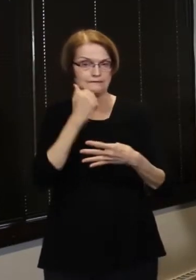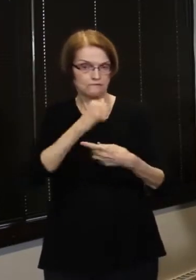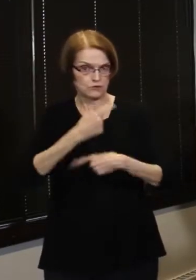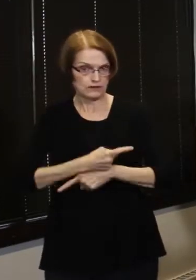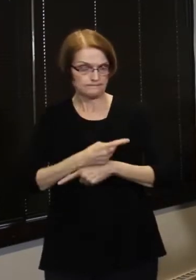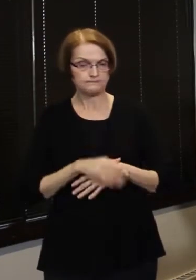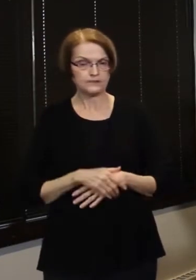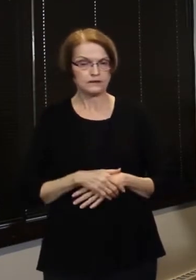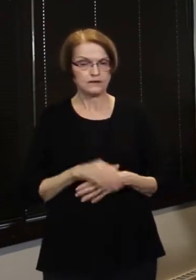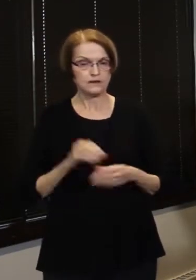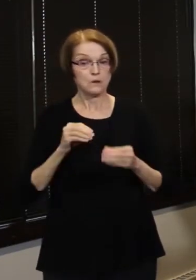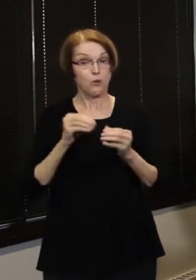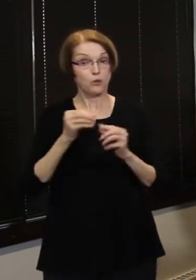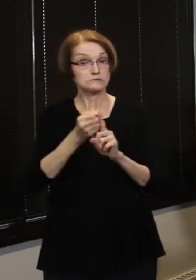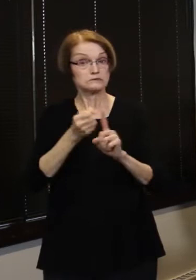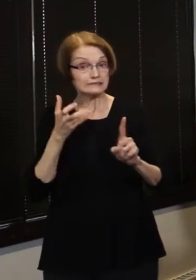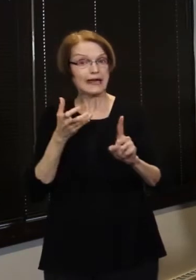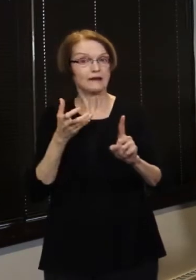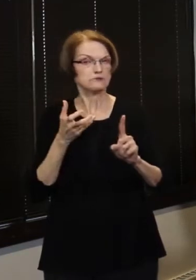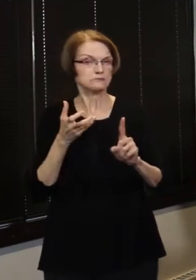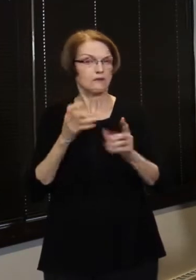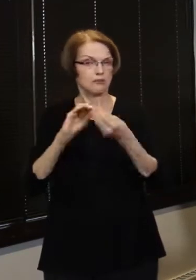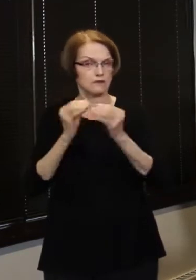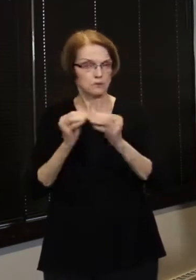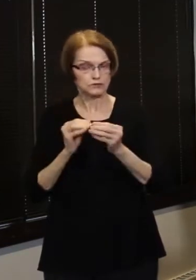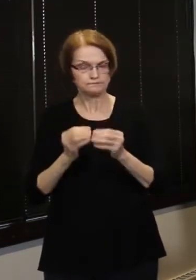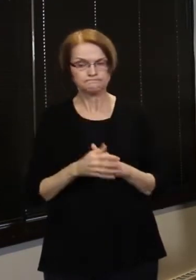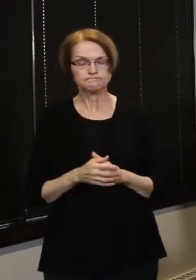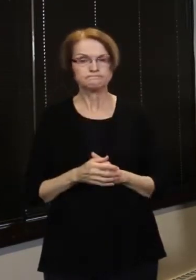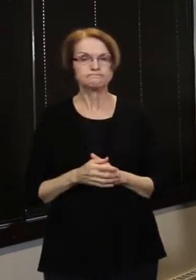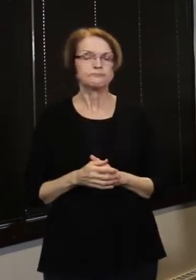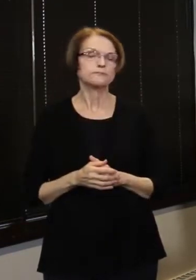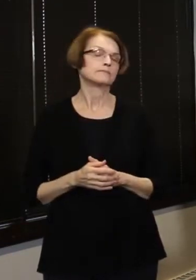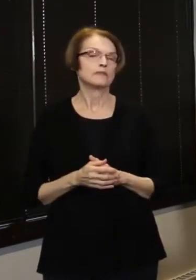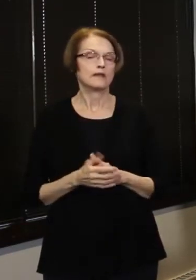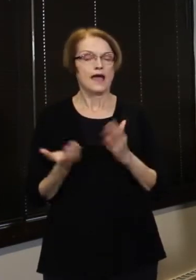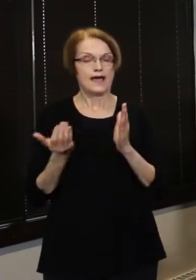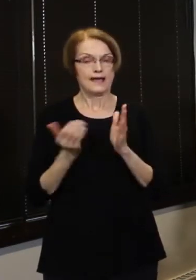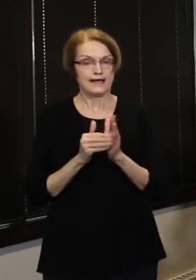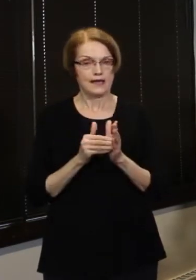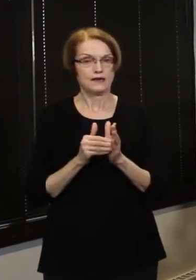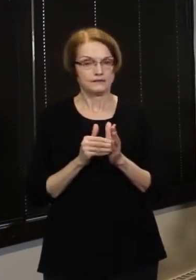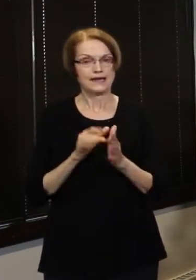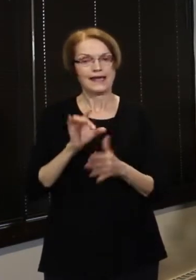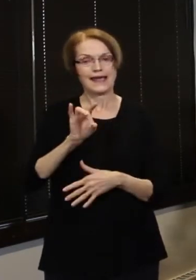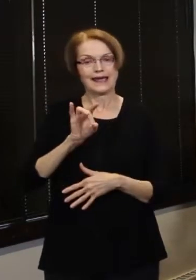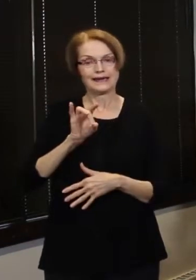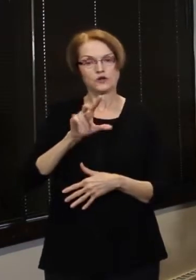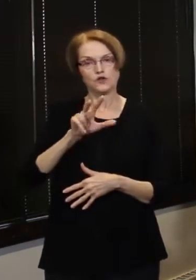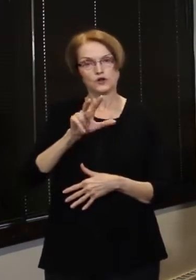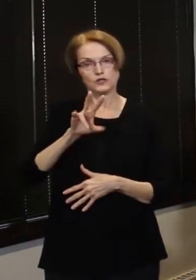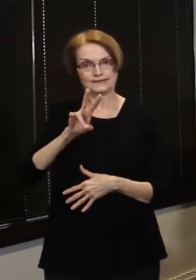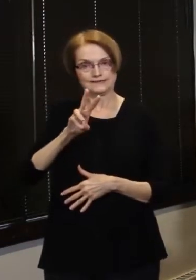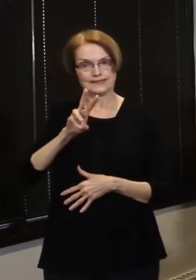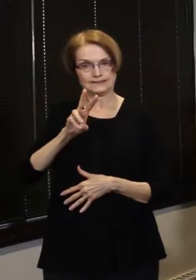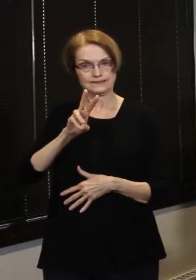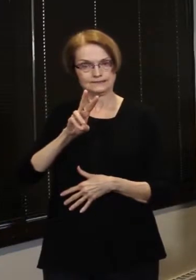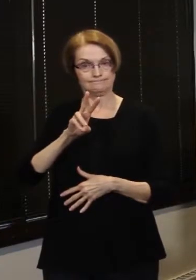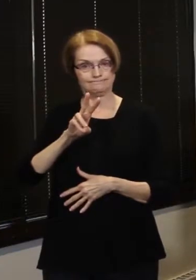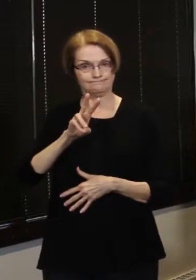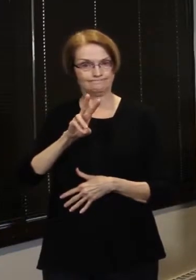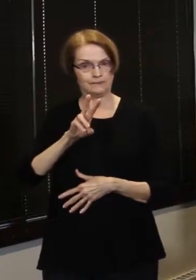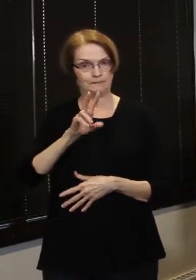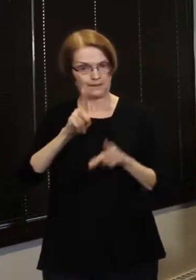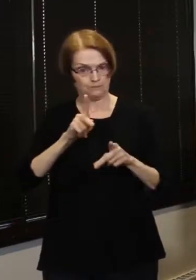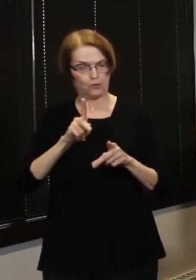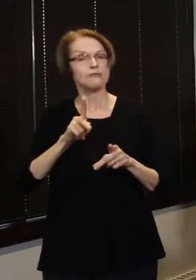And a little bit more detail on some of our numbers. Again, we're reporting 836 confirmed COVID-positive patients